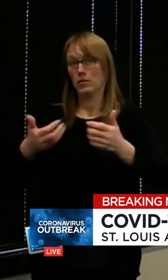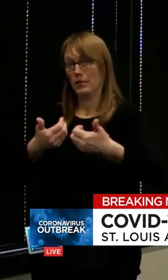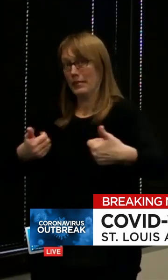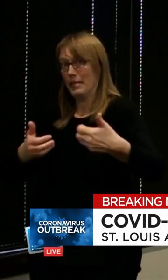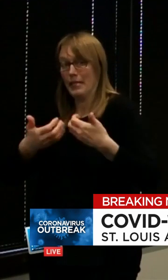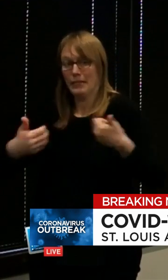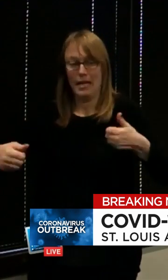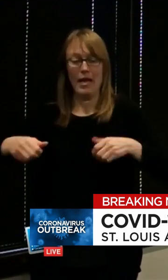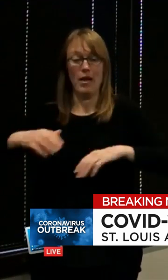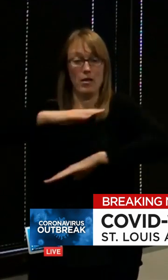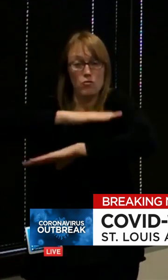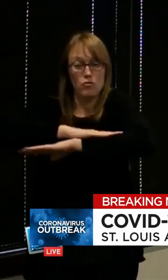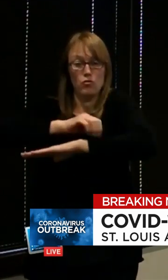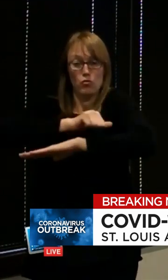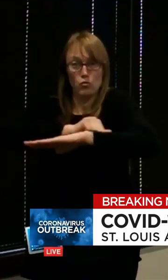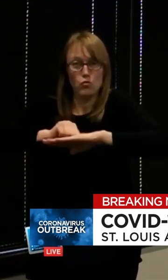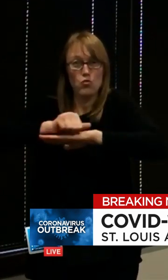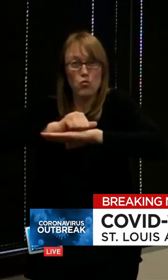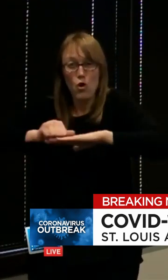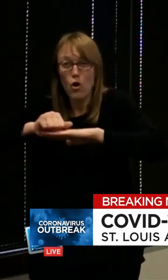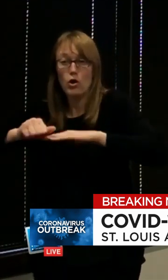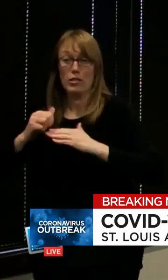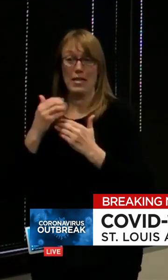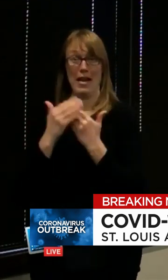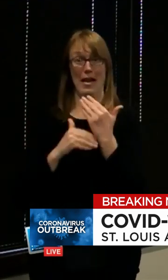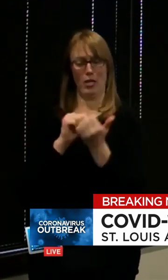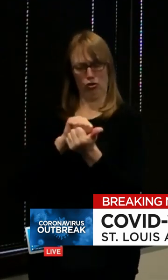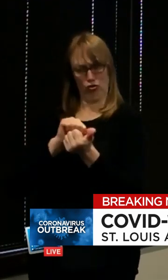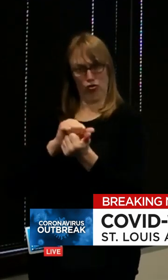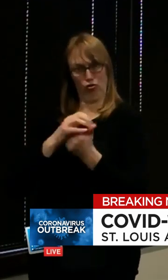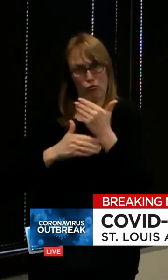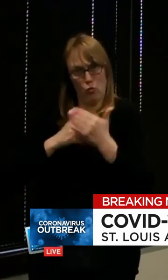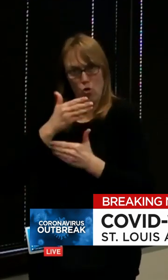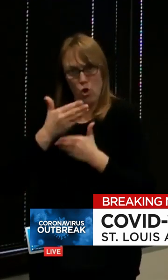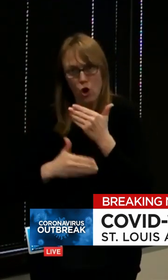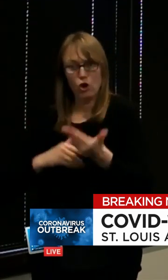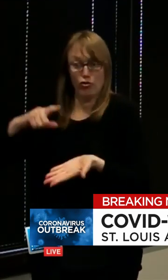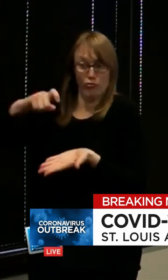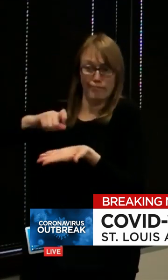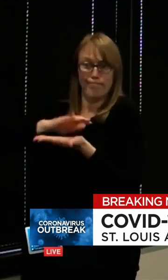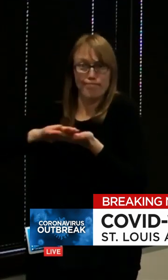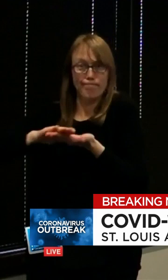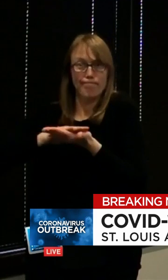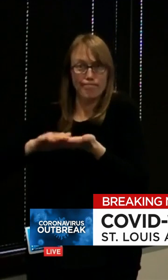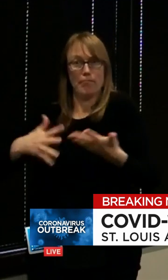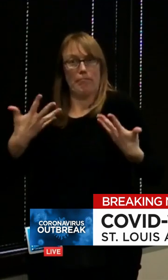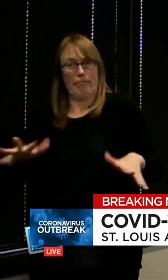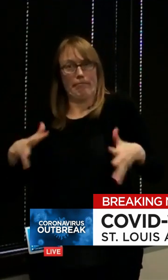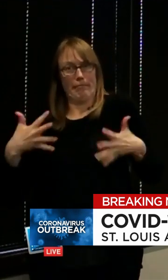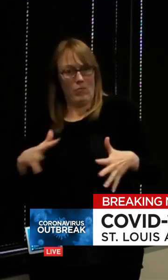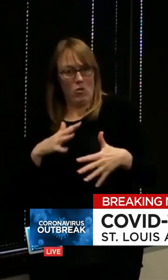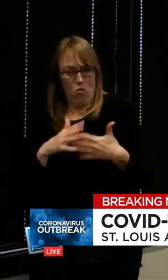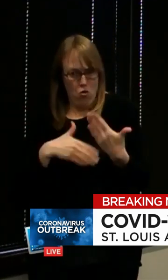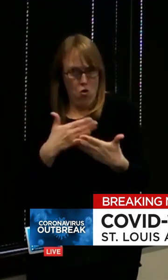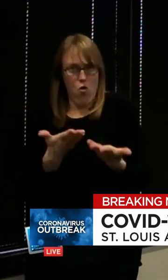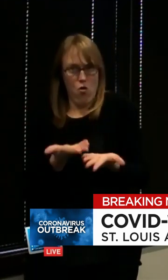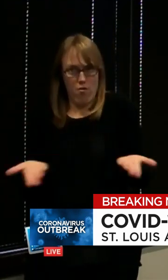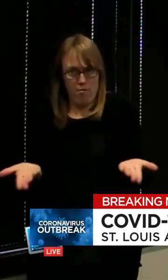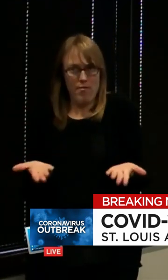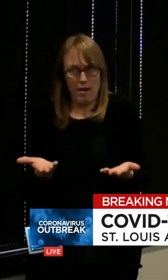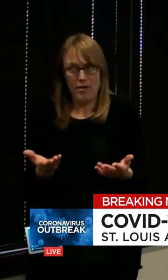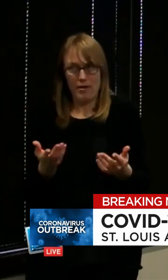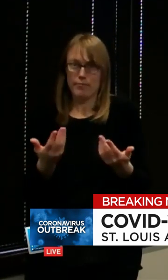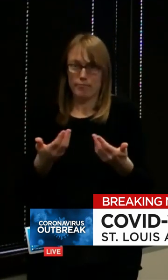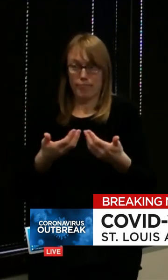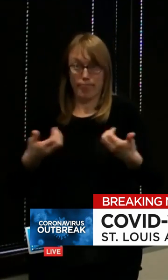surfaces clean. All of those things will help. So with that in mind, let me walk through a little bit of the data